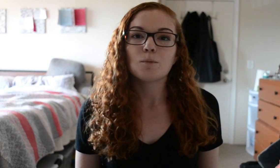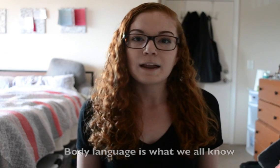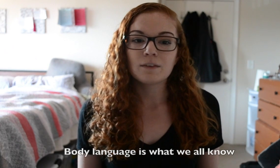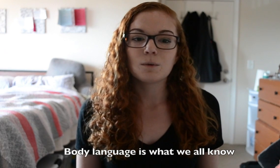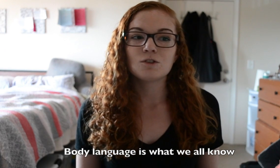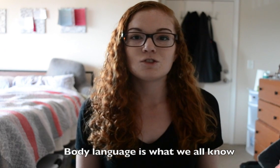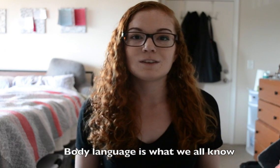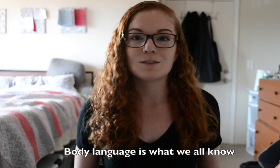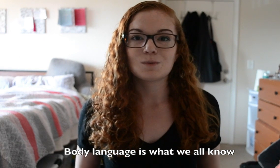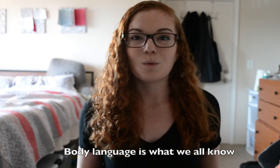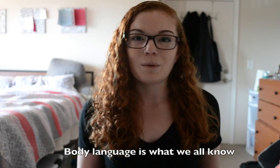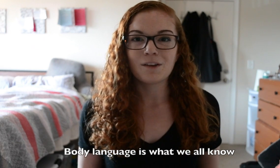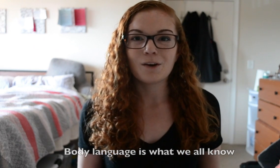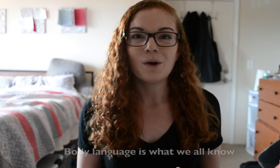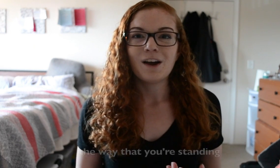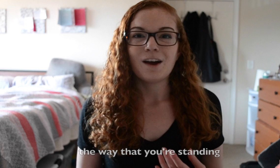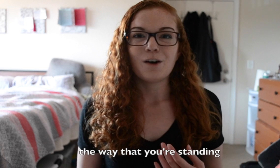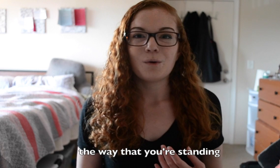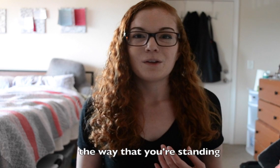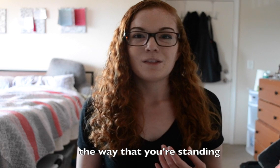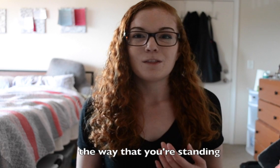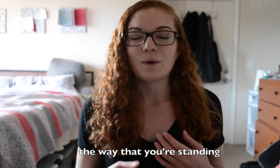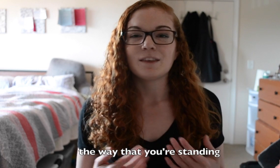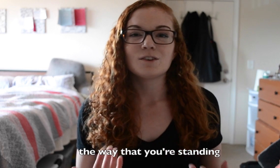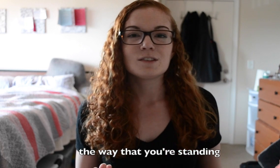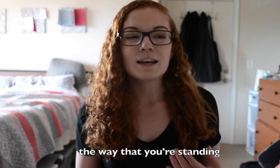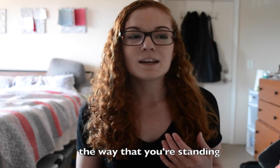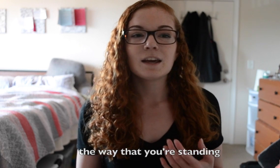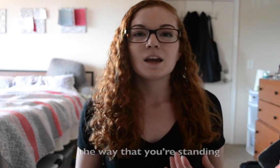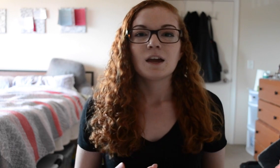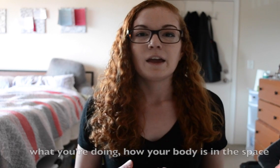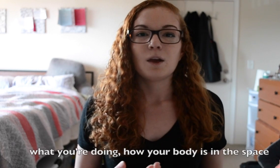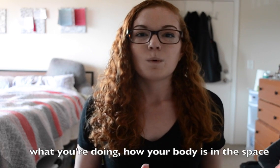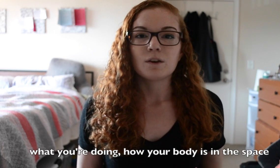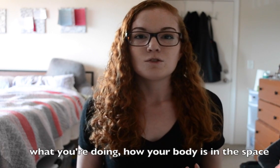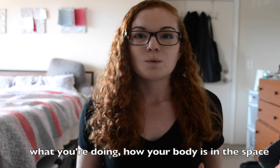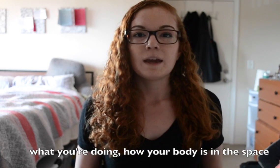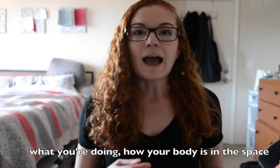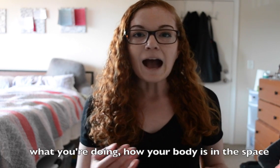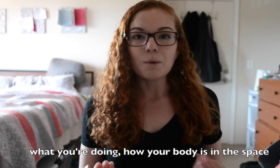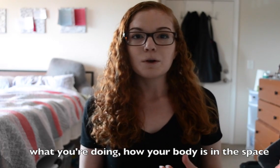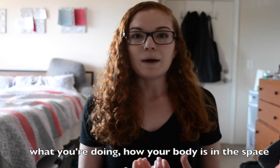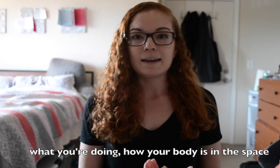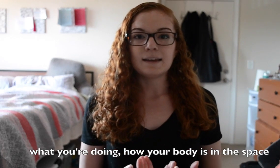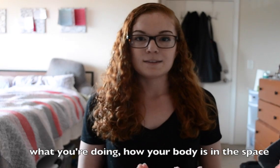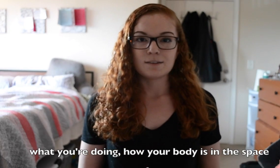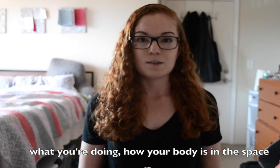body language is what we all know, the way that you're standing and what you're doing, how your body is in the